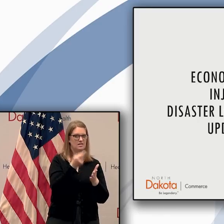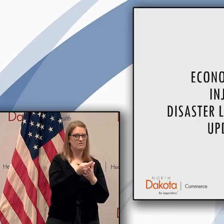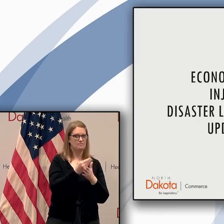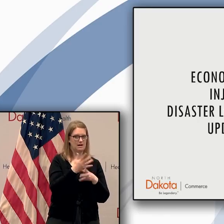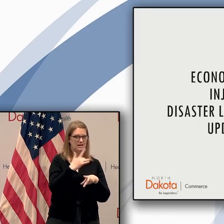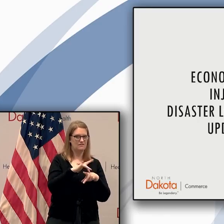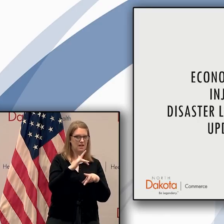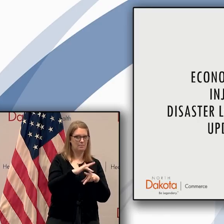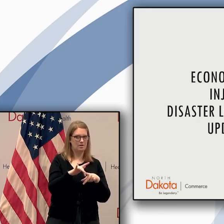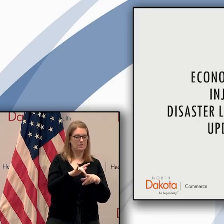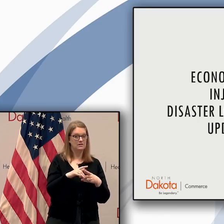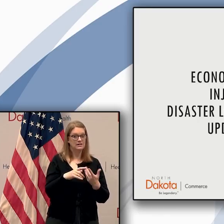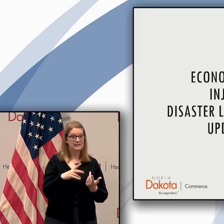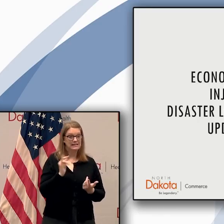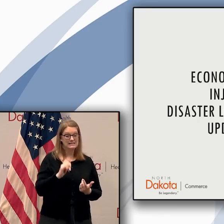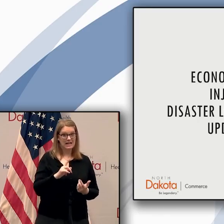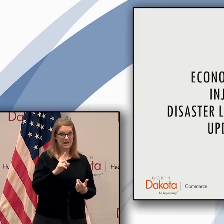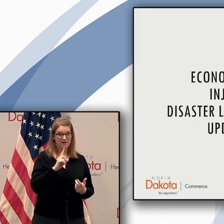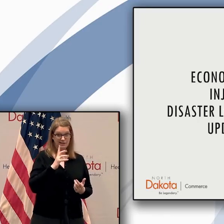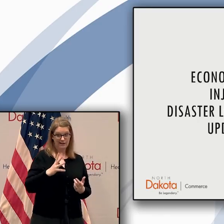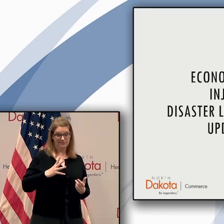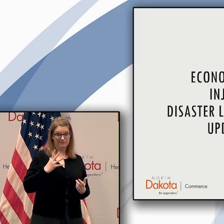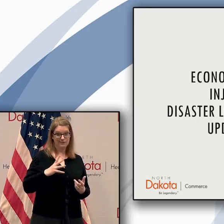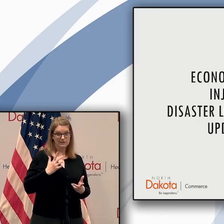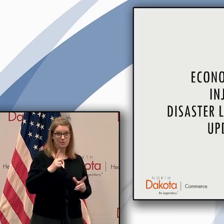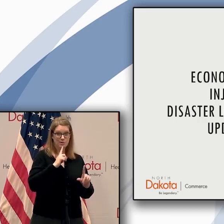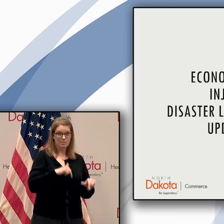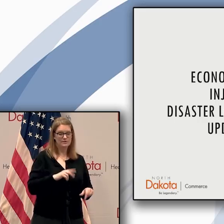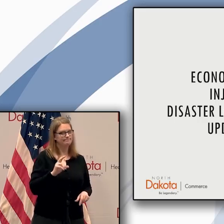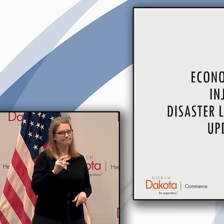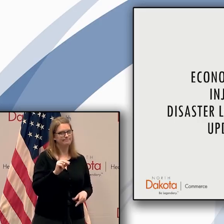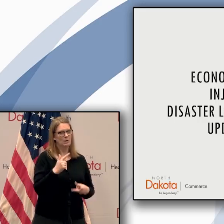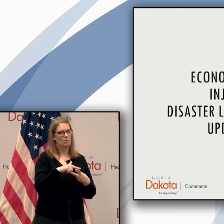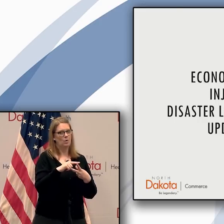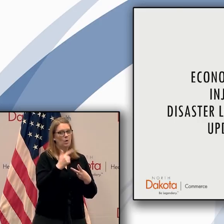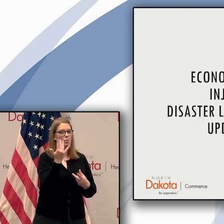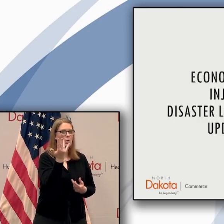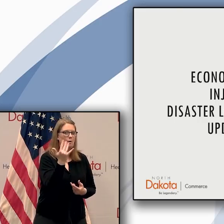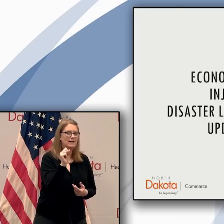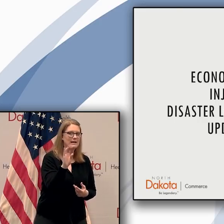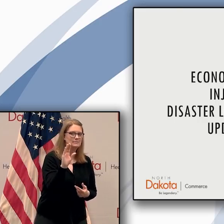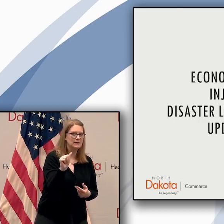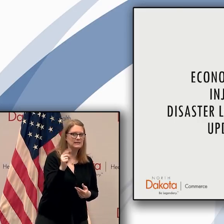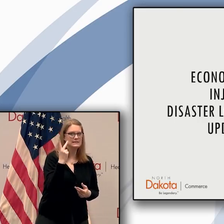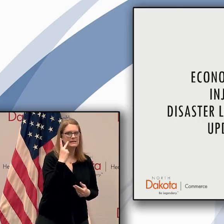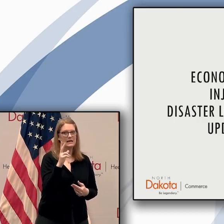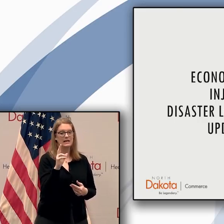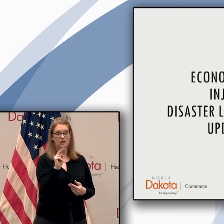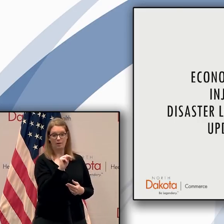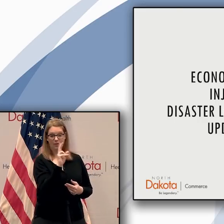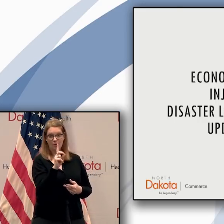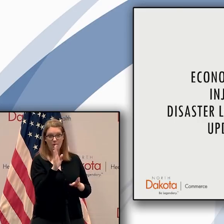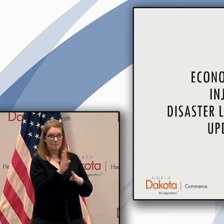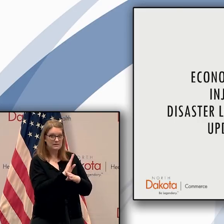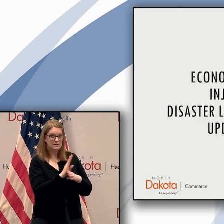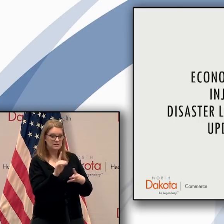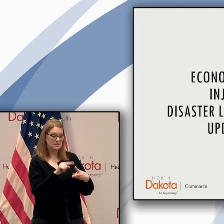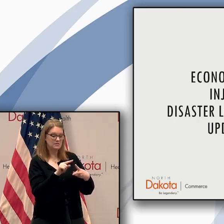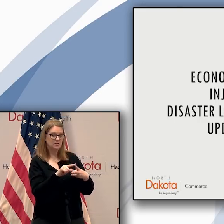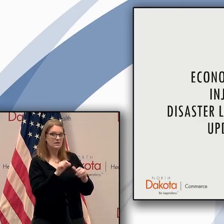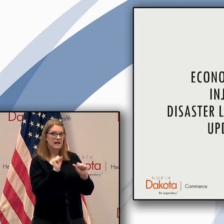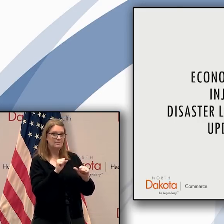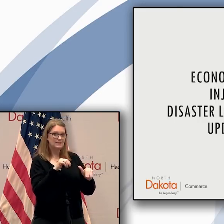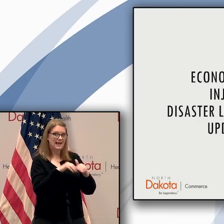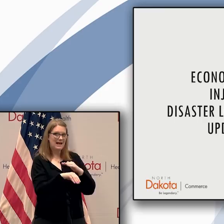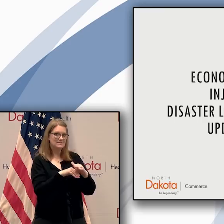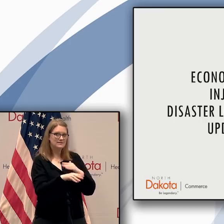are not yet official. We await data from the SBA to see how many North Dakota businesses have been able to access